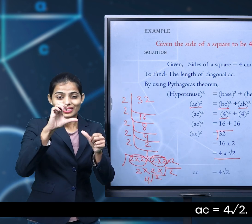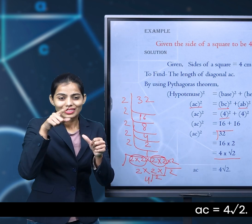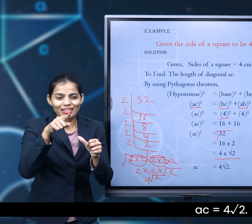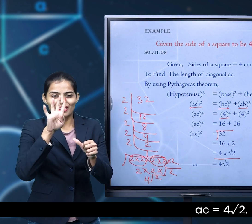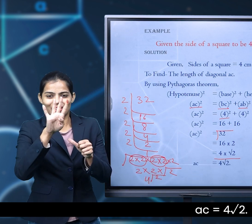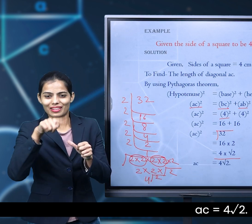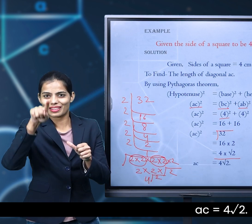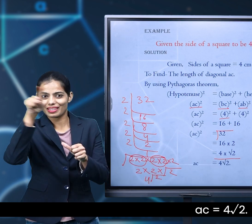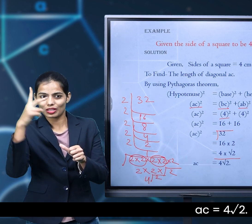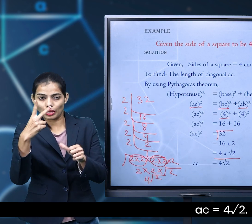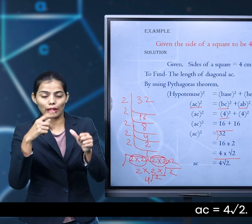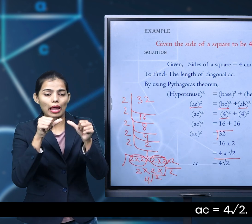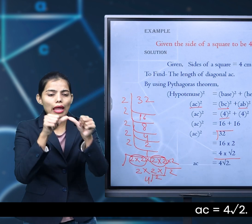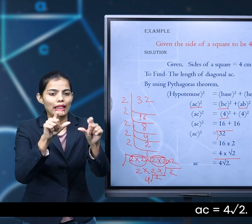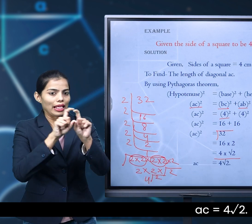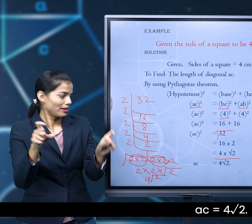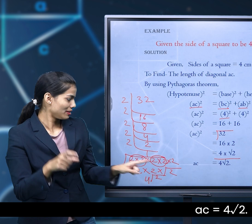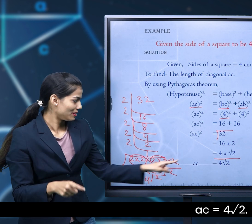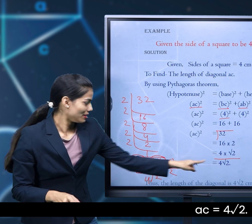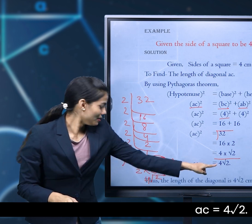AC is equal to 4 root 2.